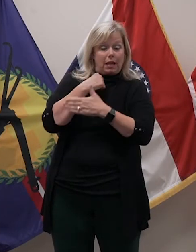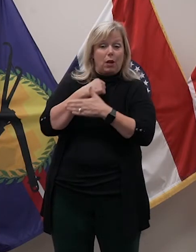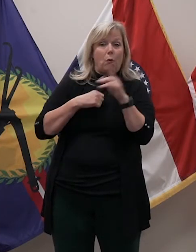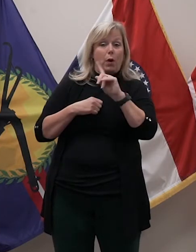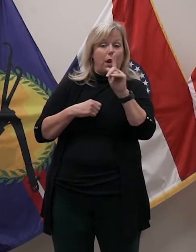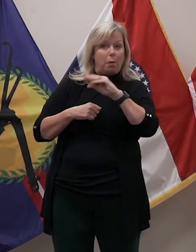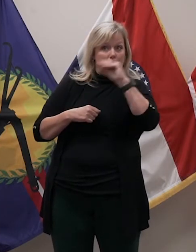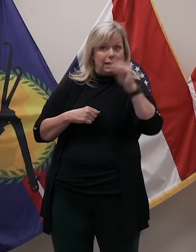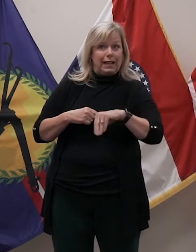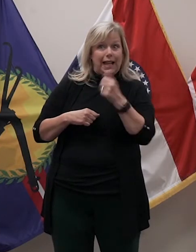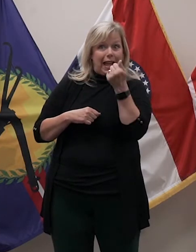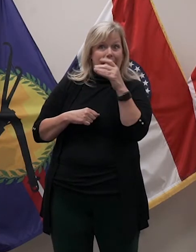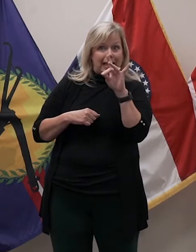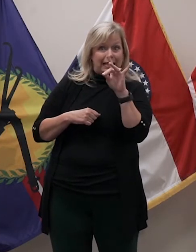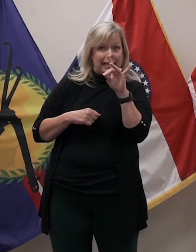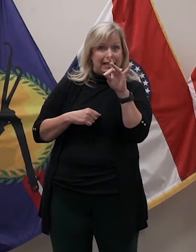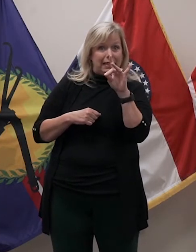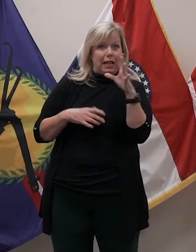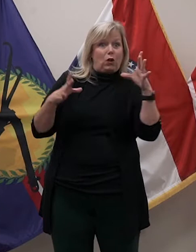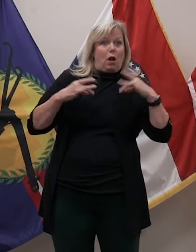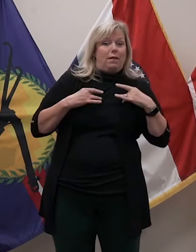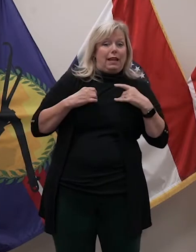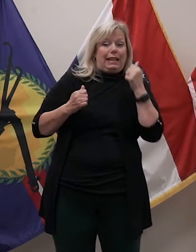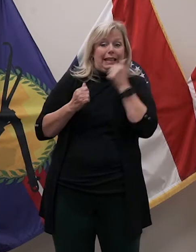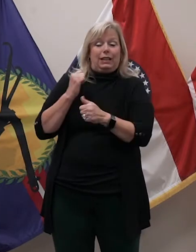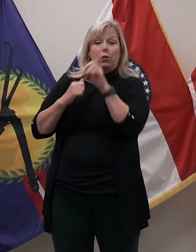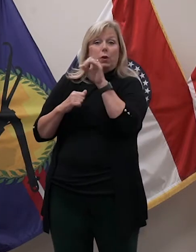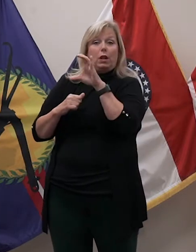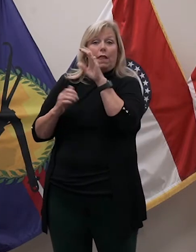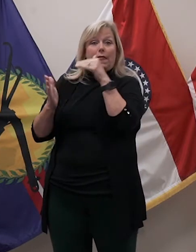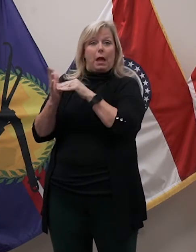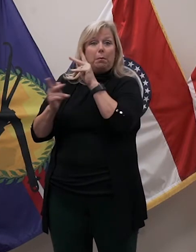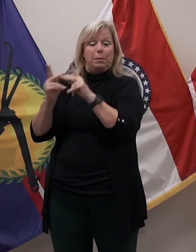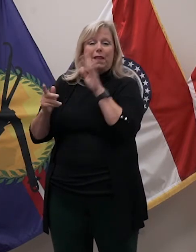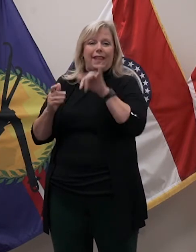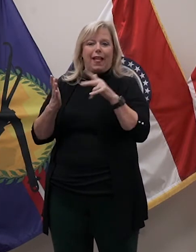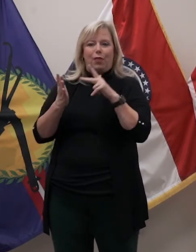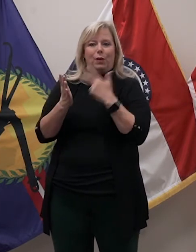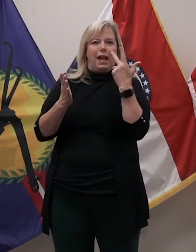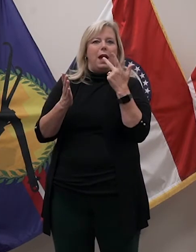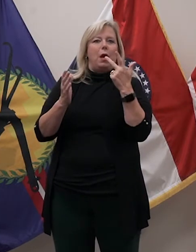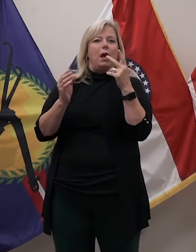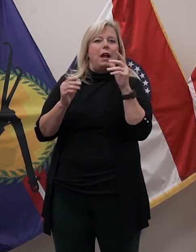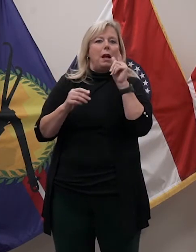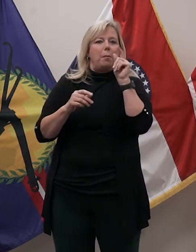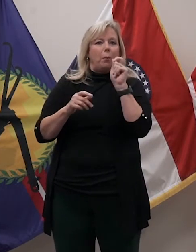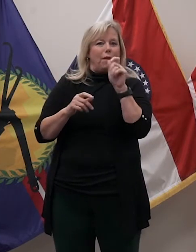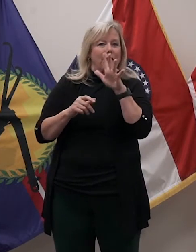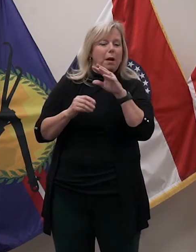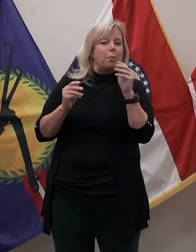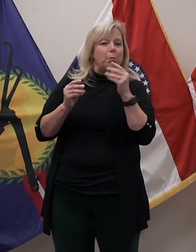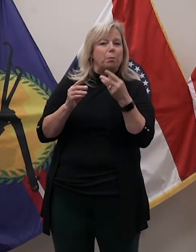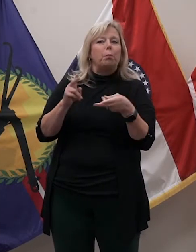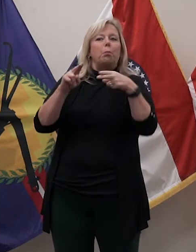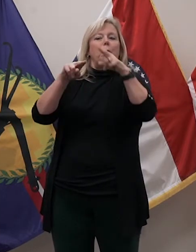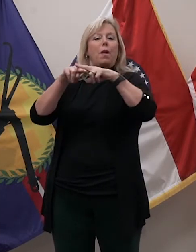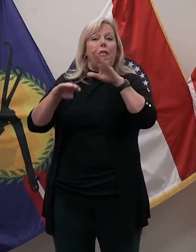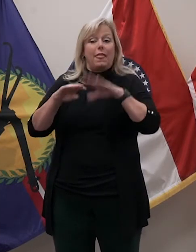is 18 per 100,000. That's 3.5 times more than parts in the